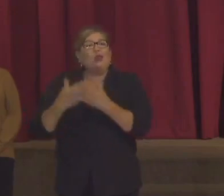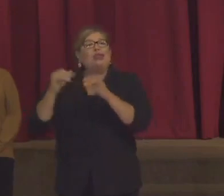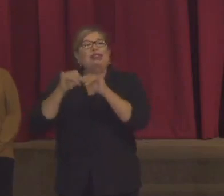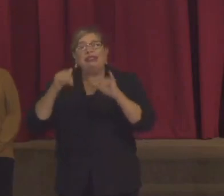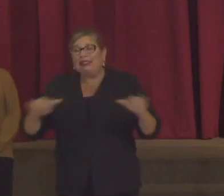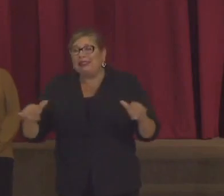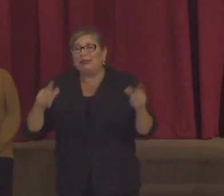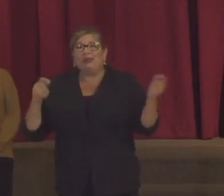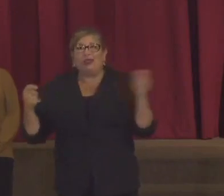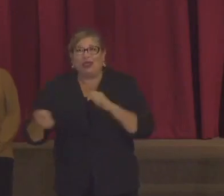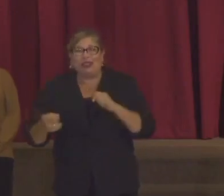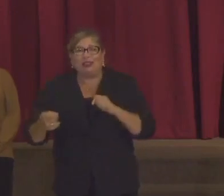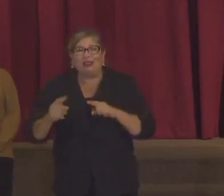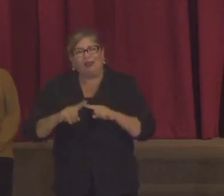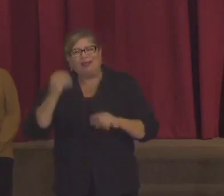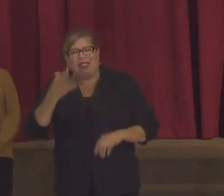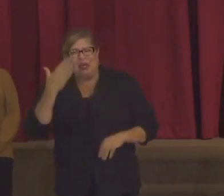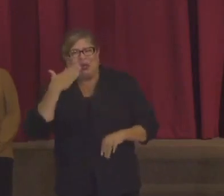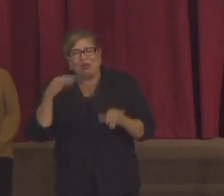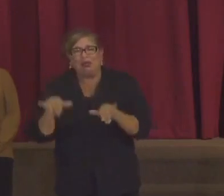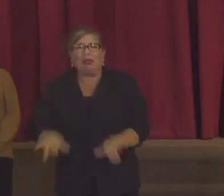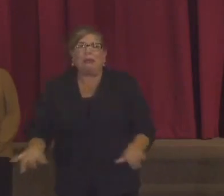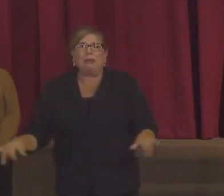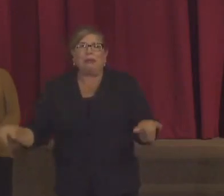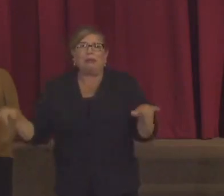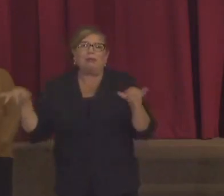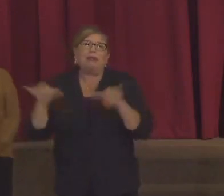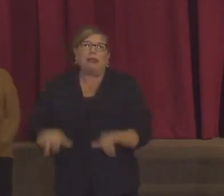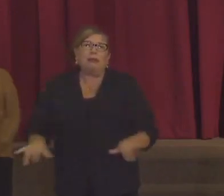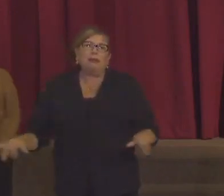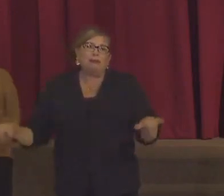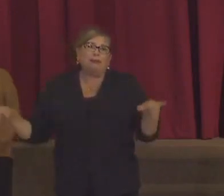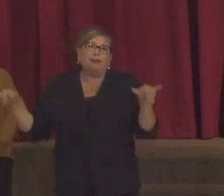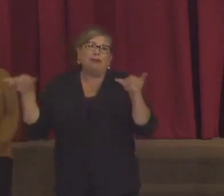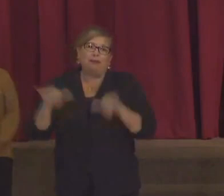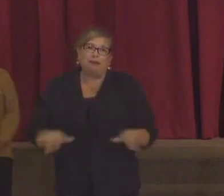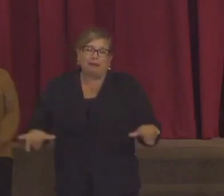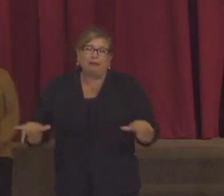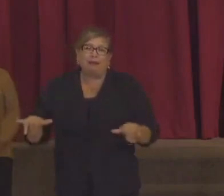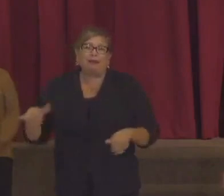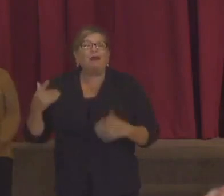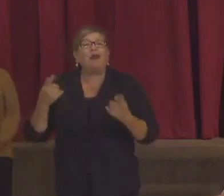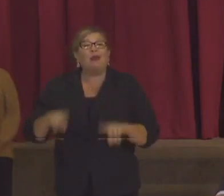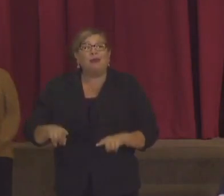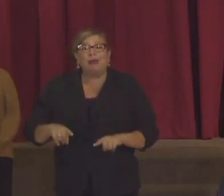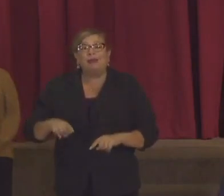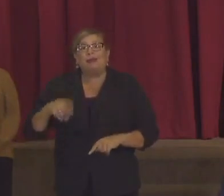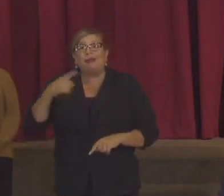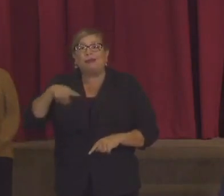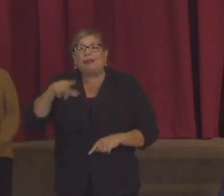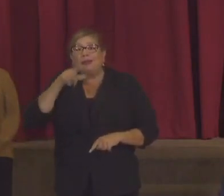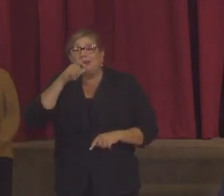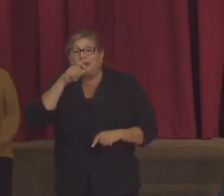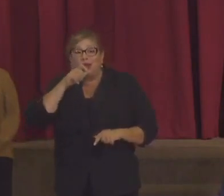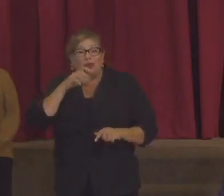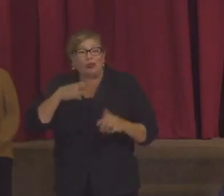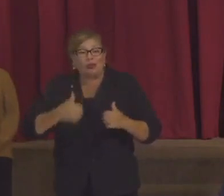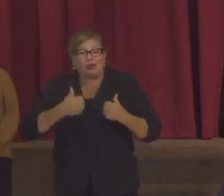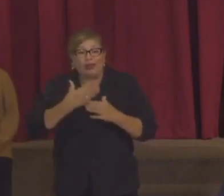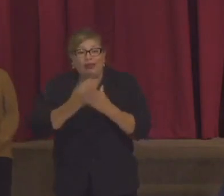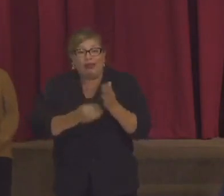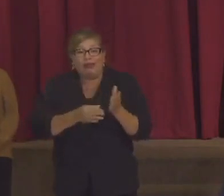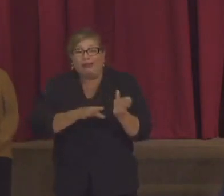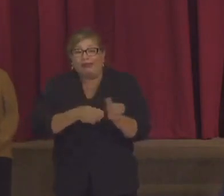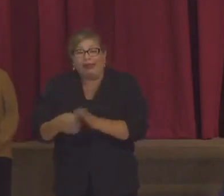over and over and over and over again, we hear the names of those whose lives have been lost, have